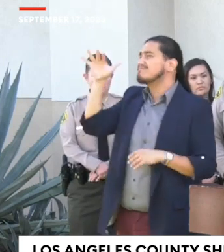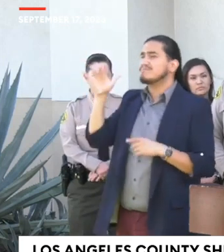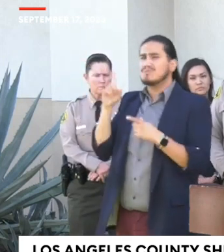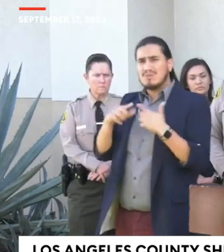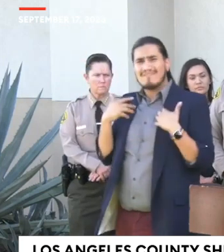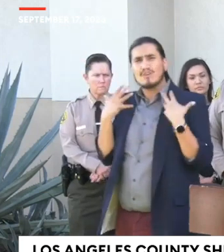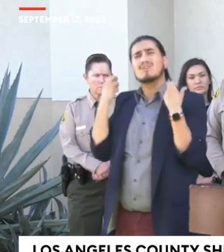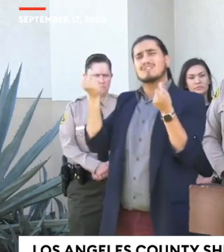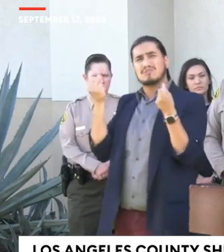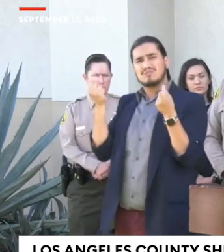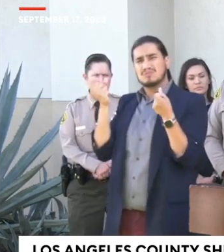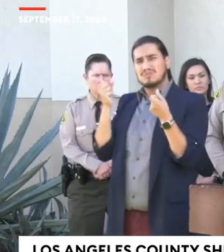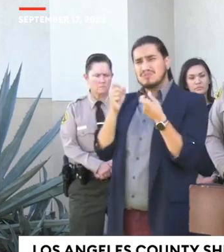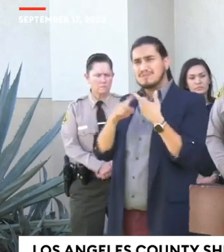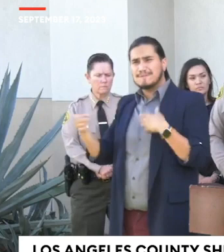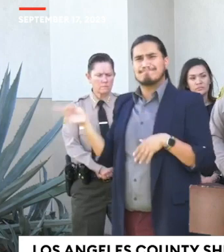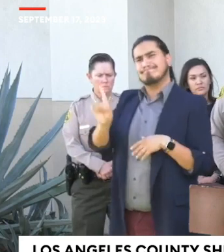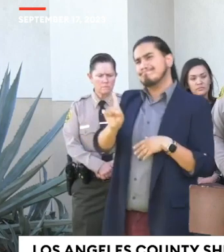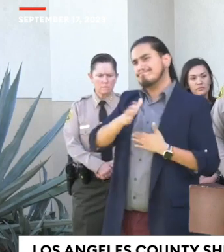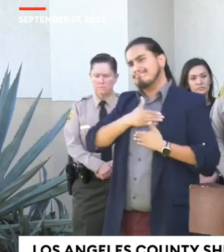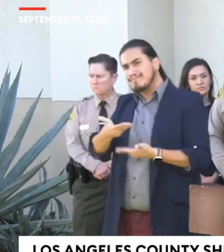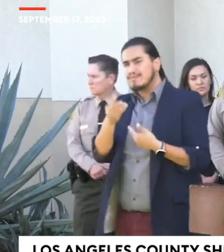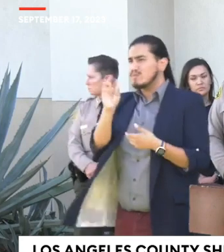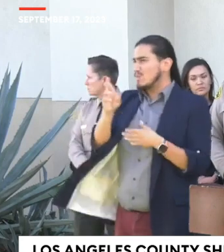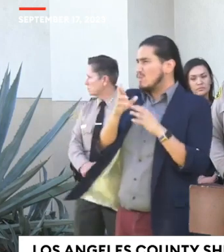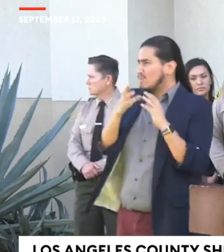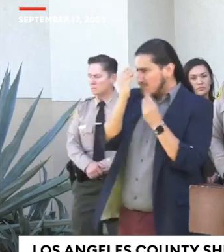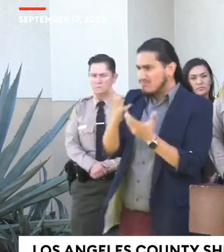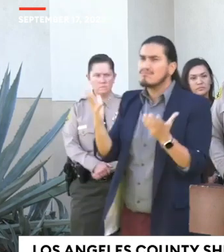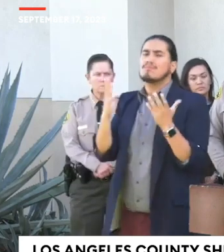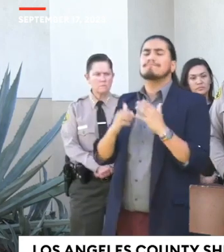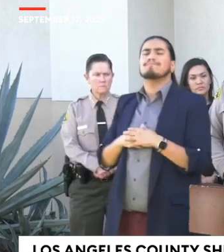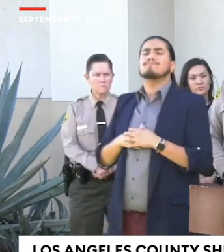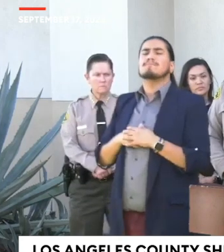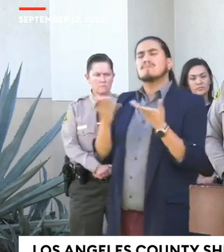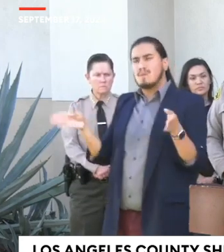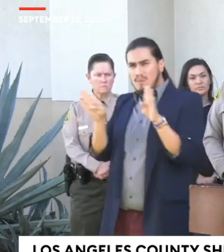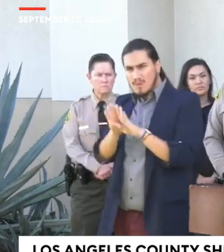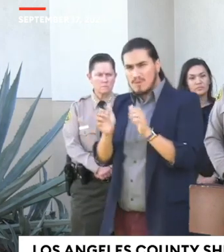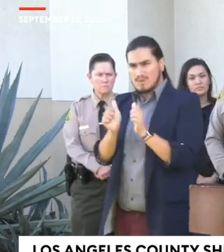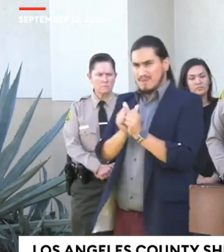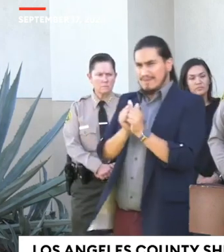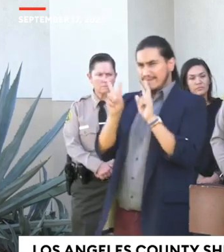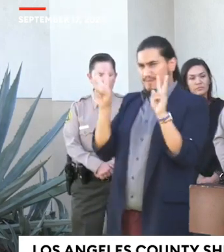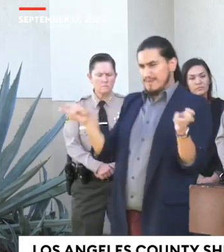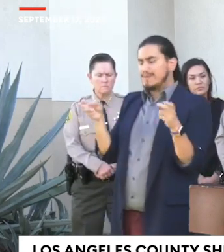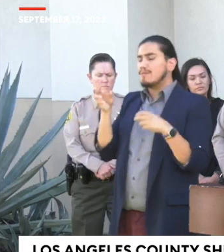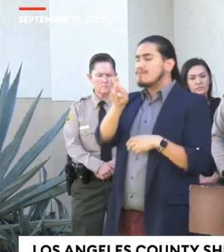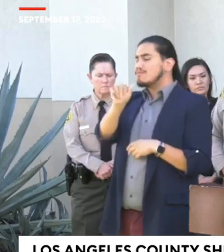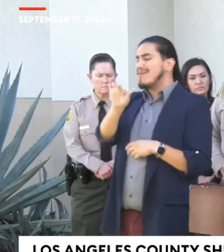courage to step forward. I will close with this. The loss of Deputy